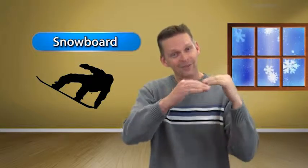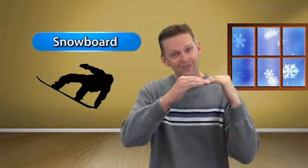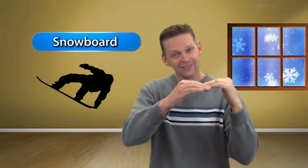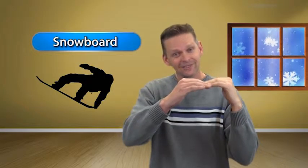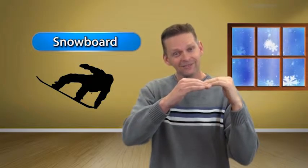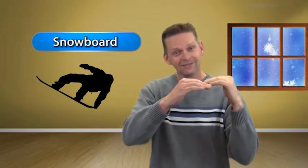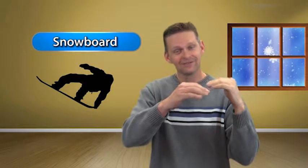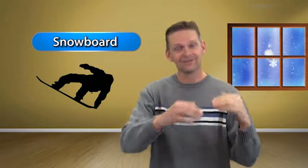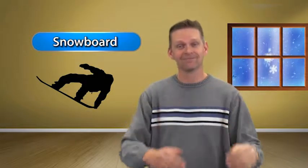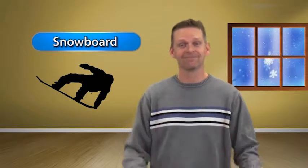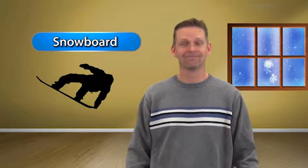Snowboard.